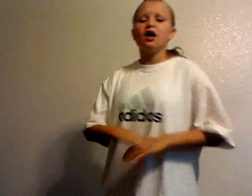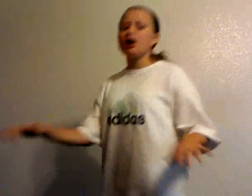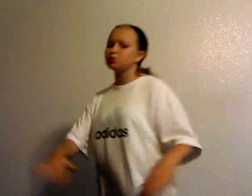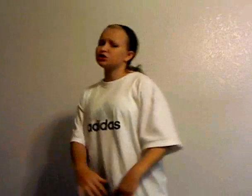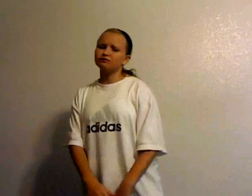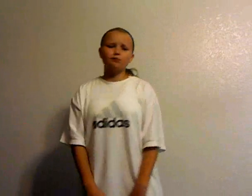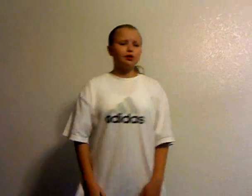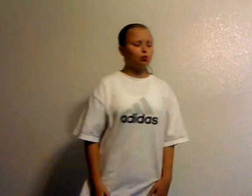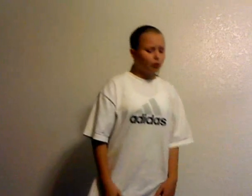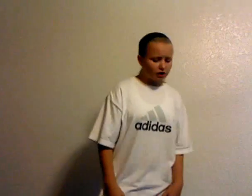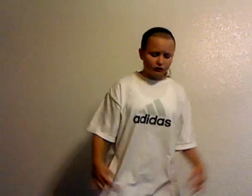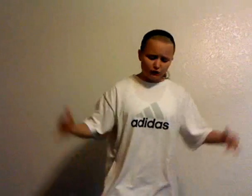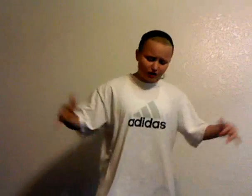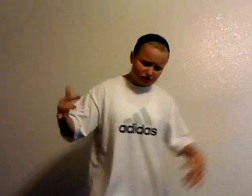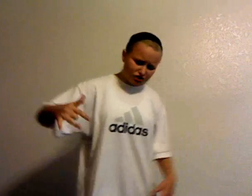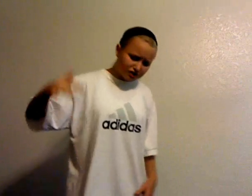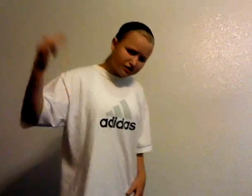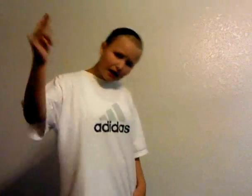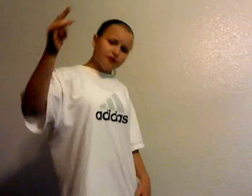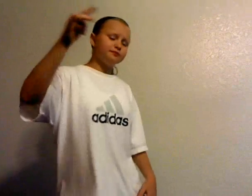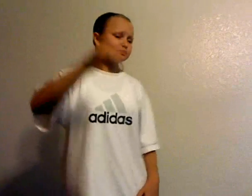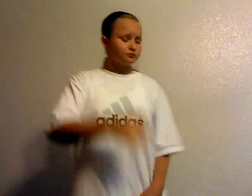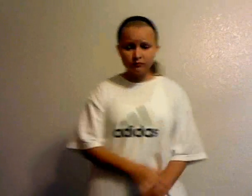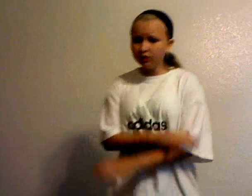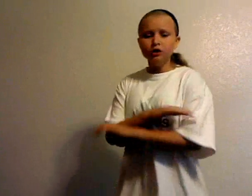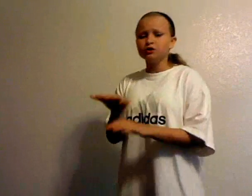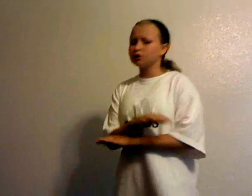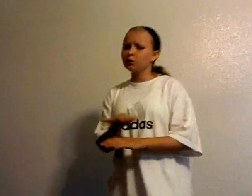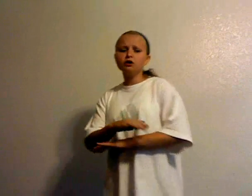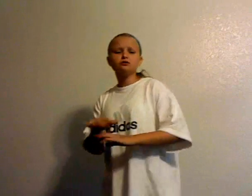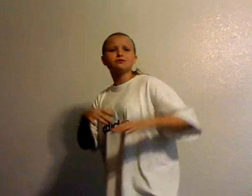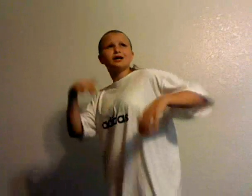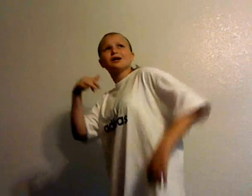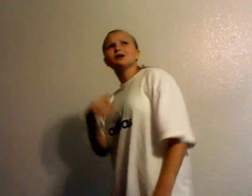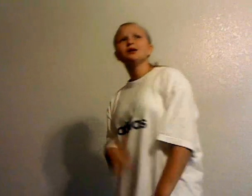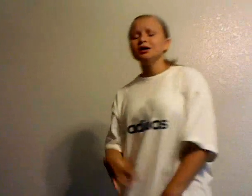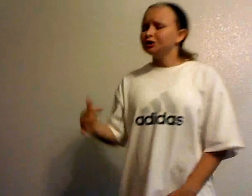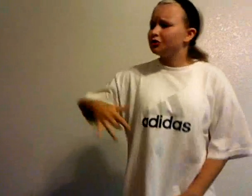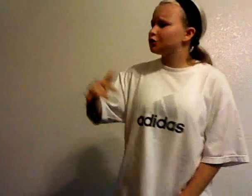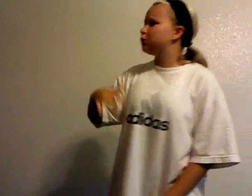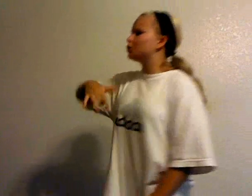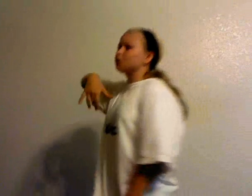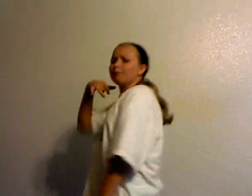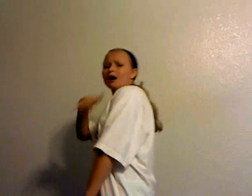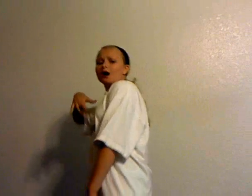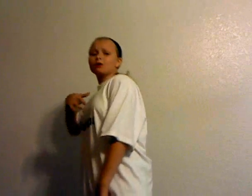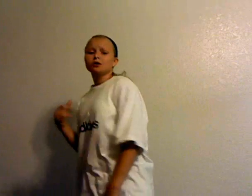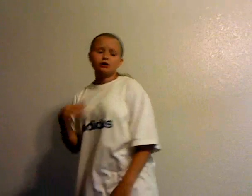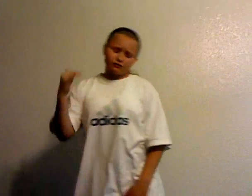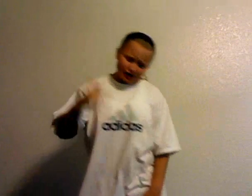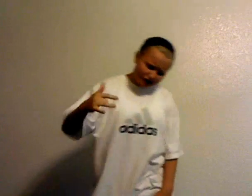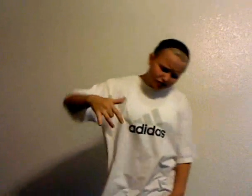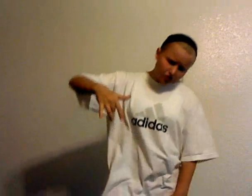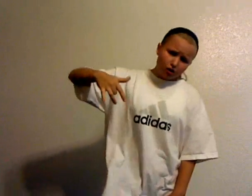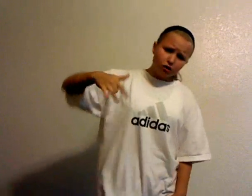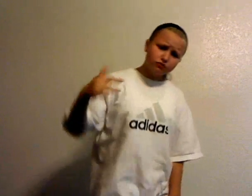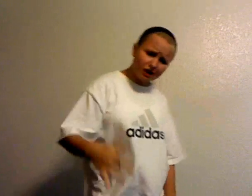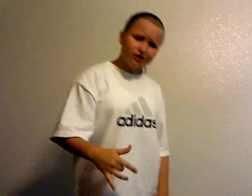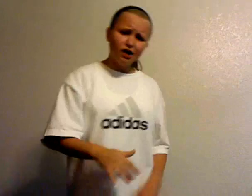Everything will be alright if you got that teeth like Not worry today, don't worry tomorrow Today lives the whole day,